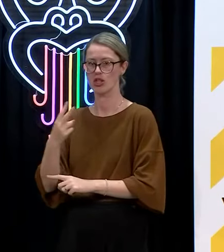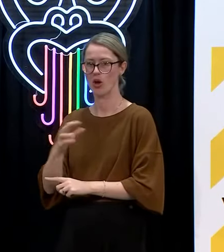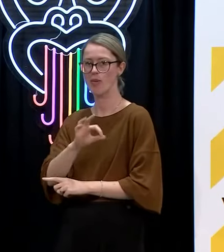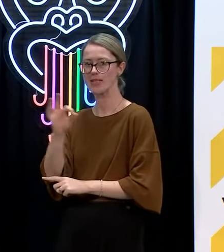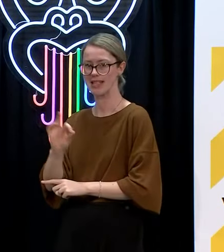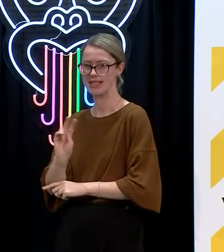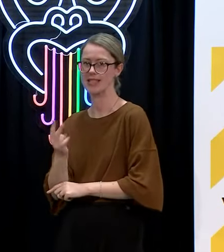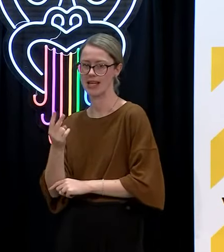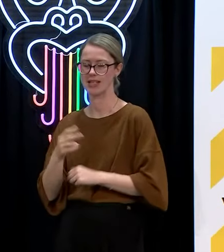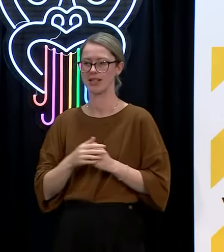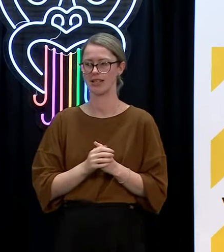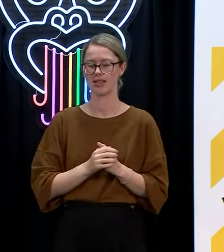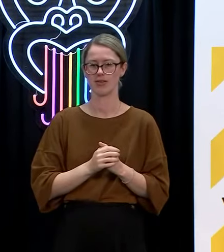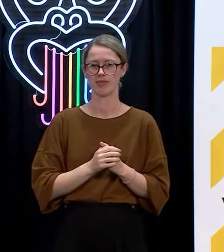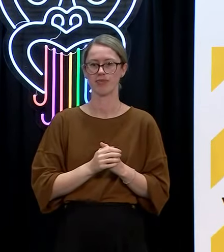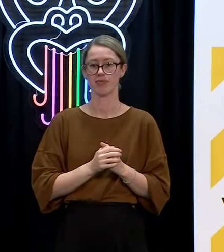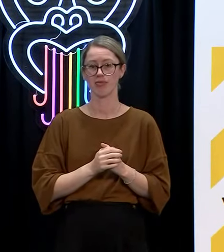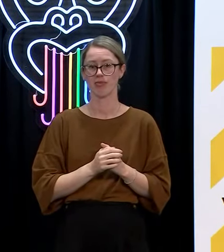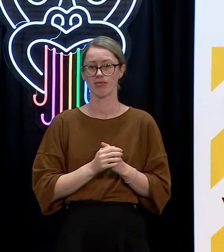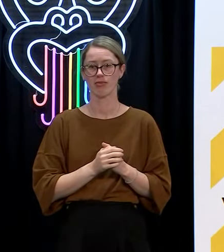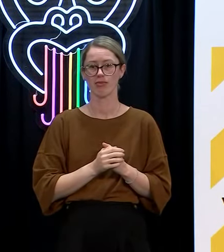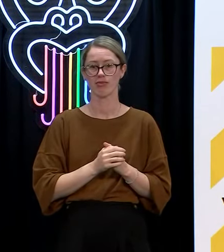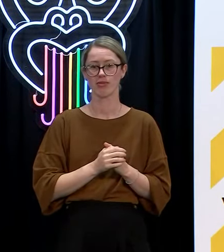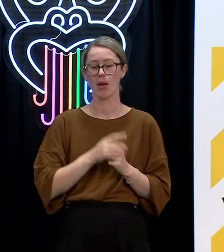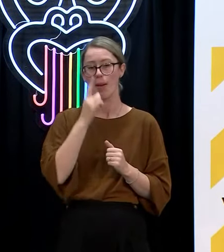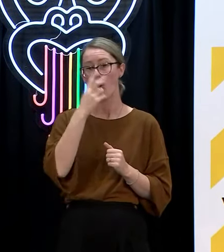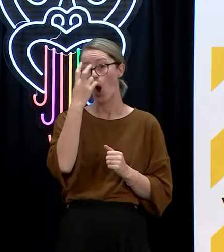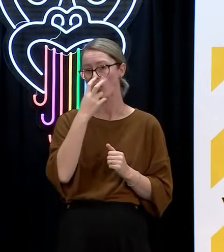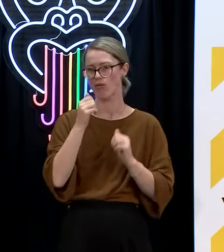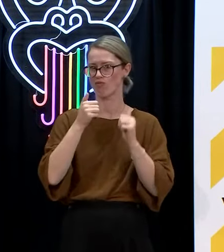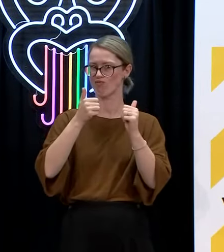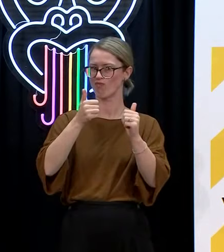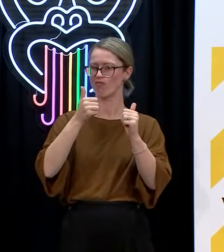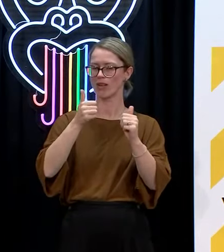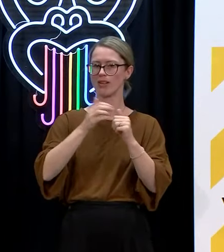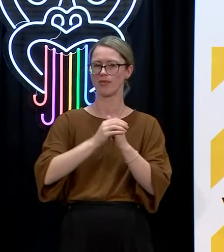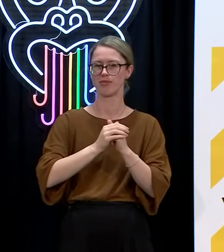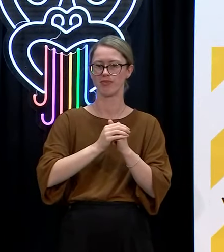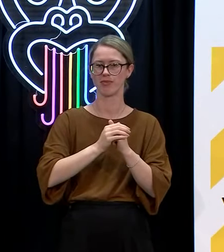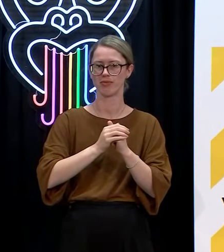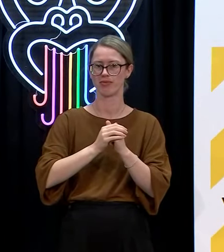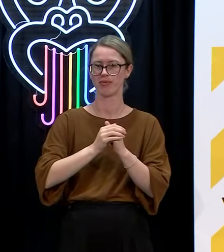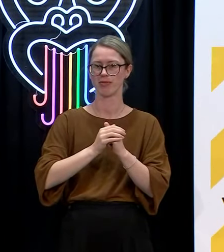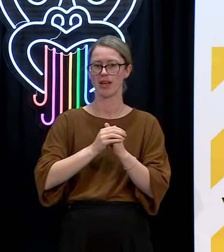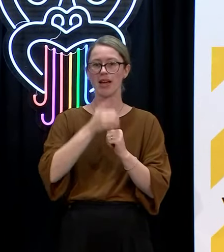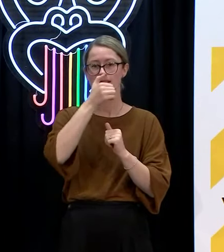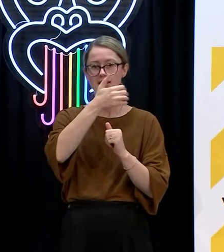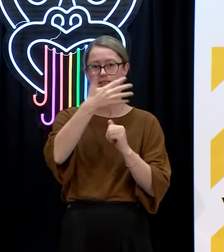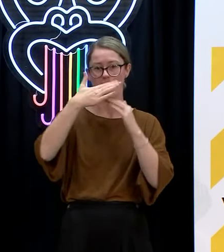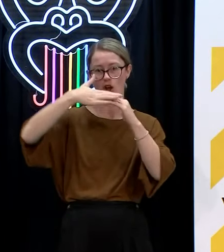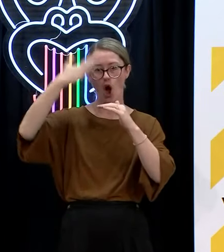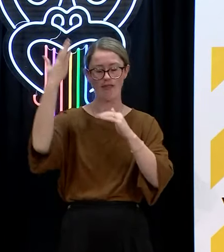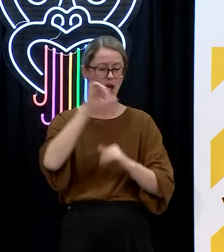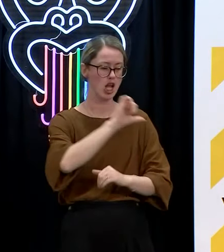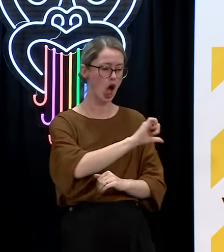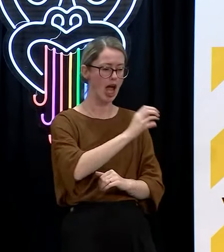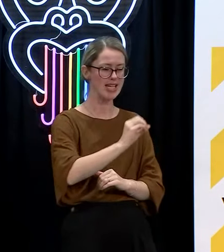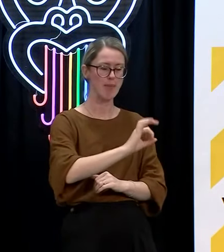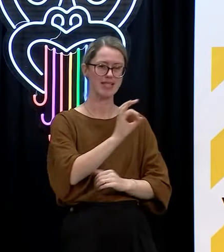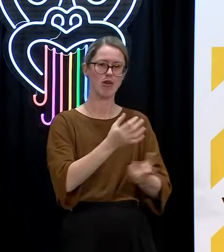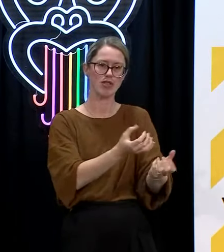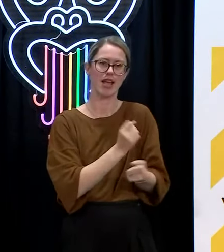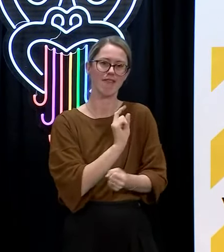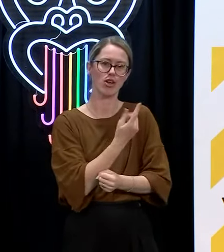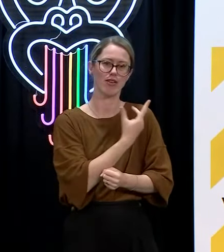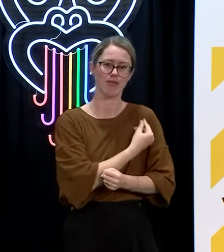32% have had their second. We're doing very well in the older age brackets. 90% of our 65 pluses have had their